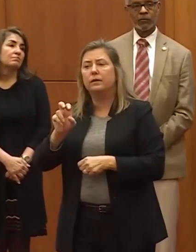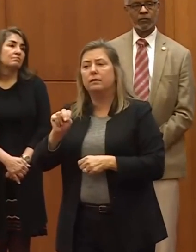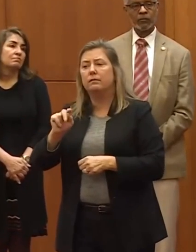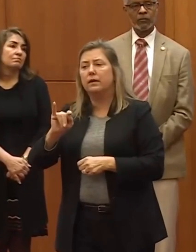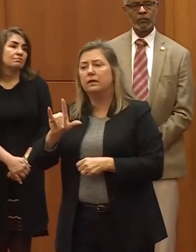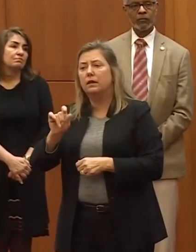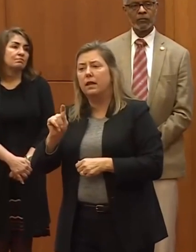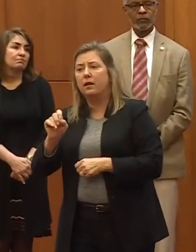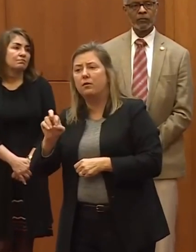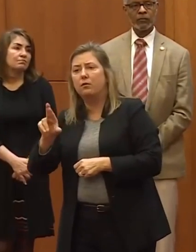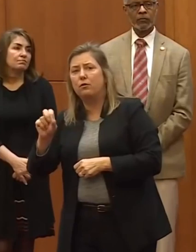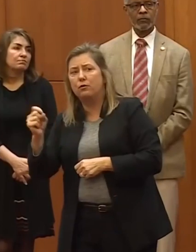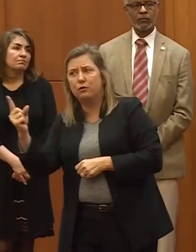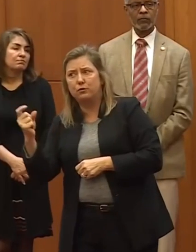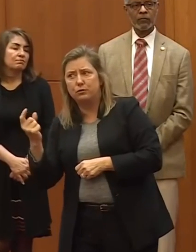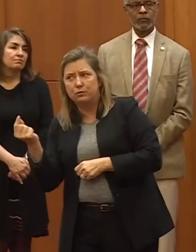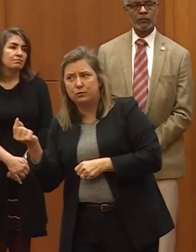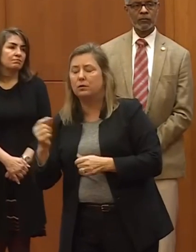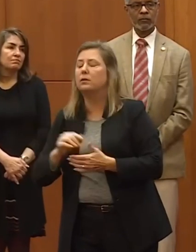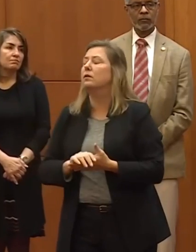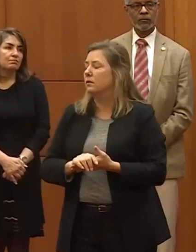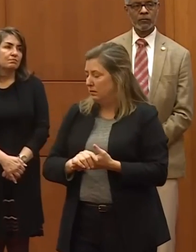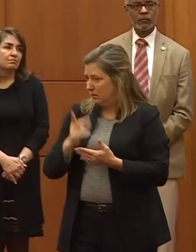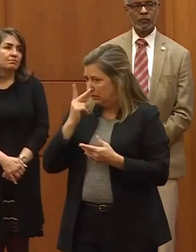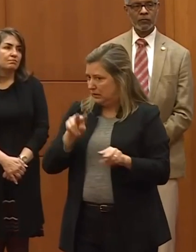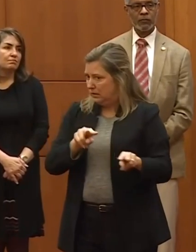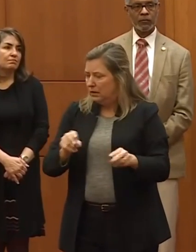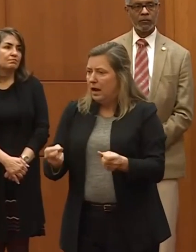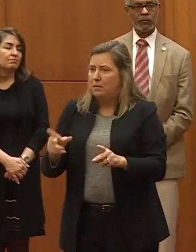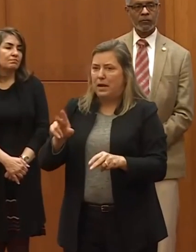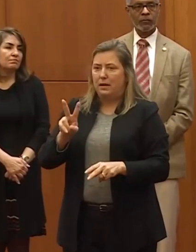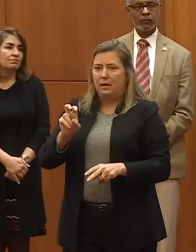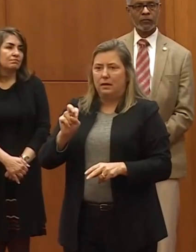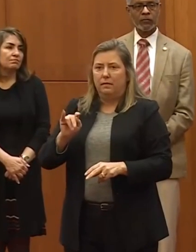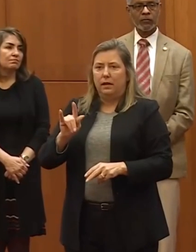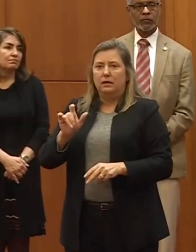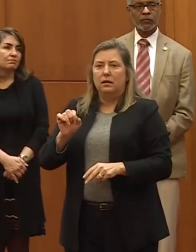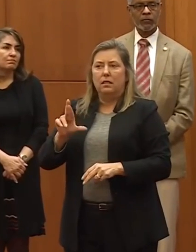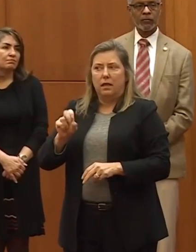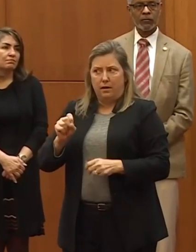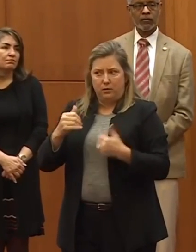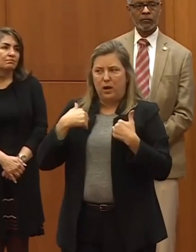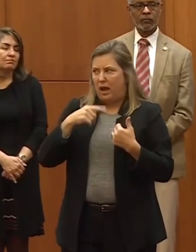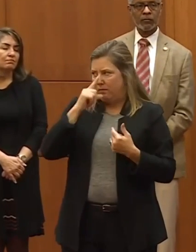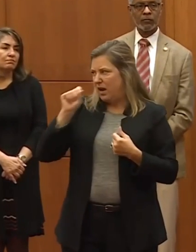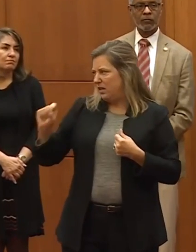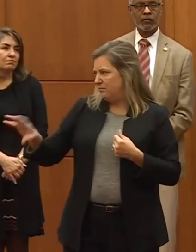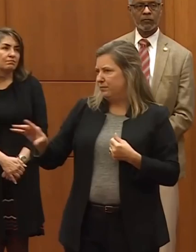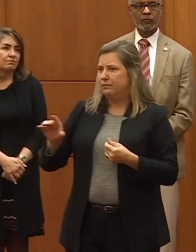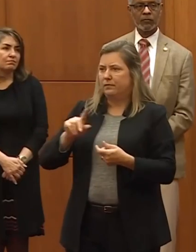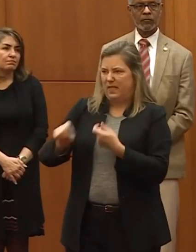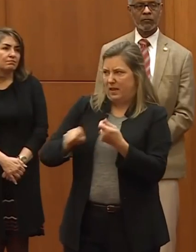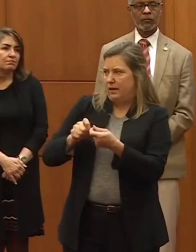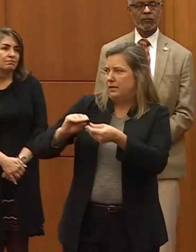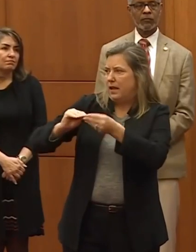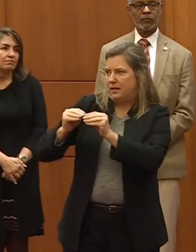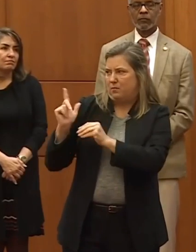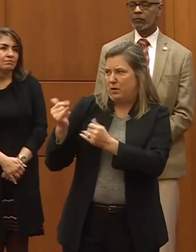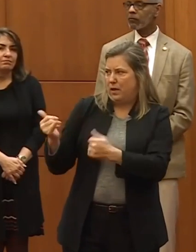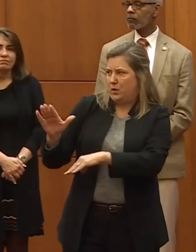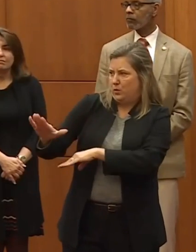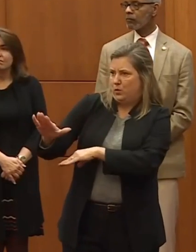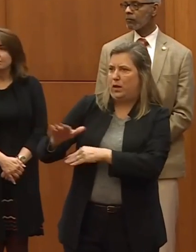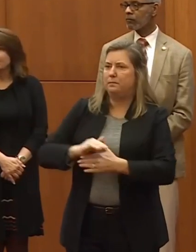The ventilators? The ventilators. We are monitoring the number of ventilators that we have, and we'll get back with the exact number later